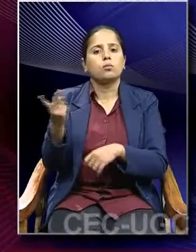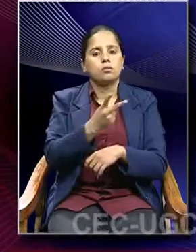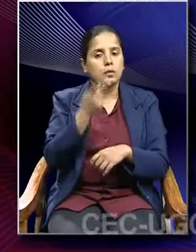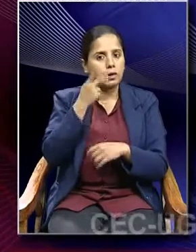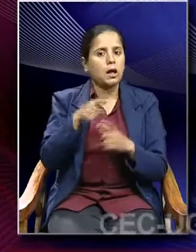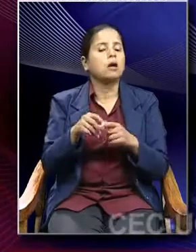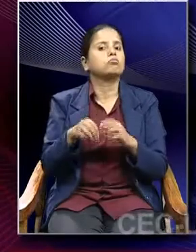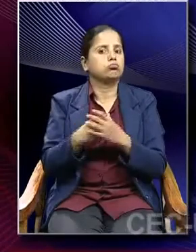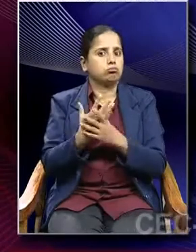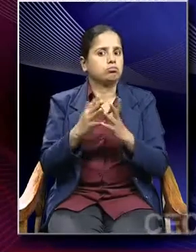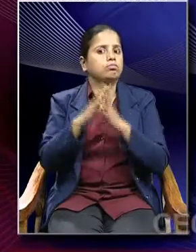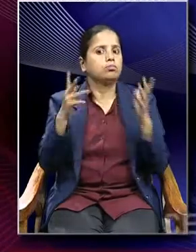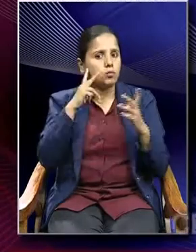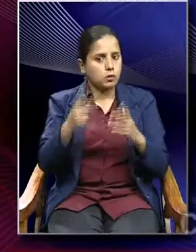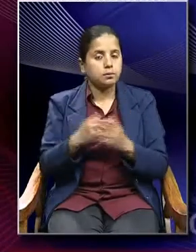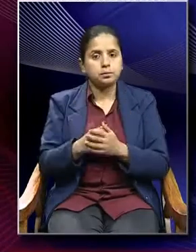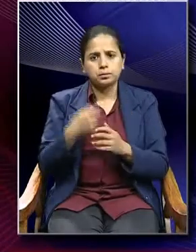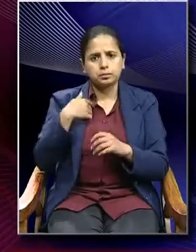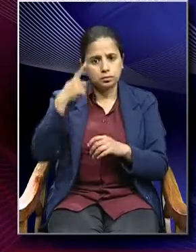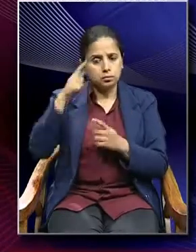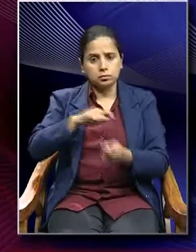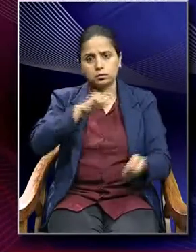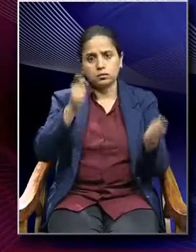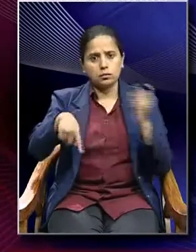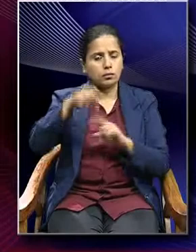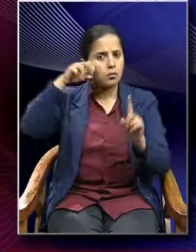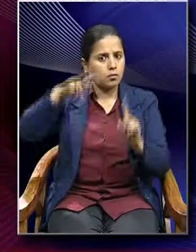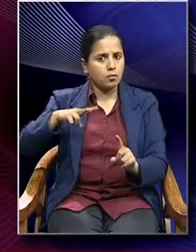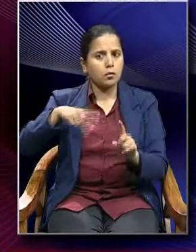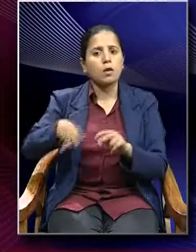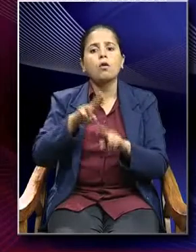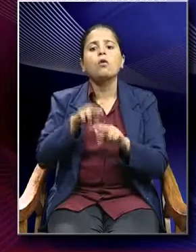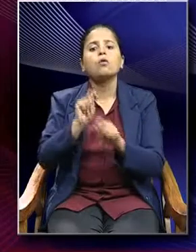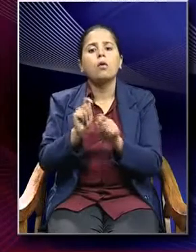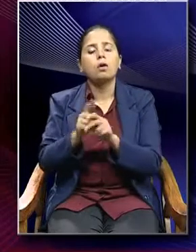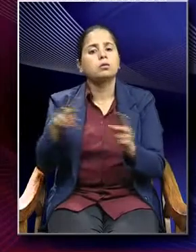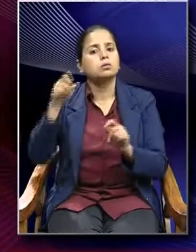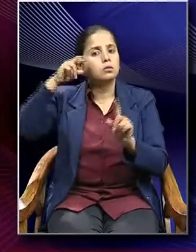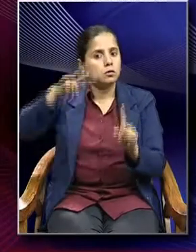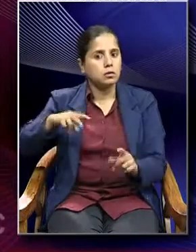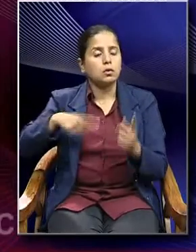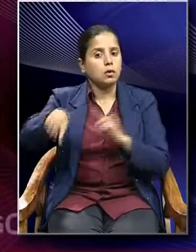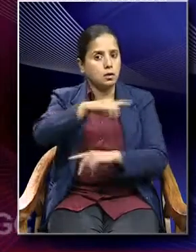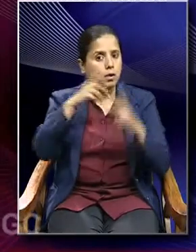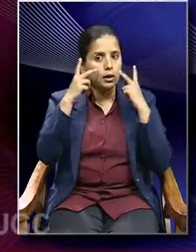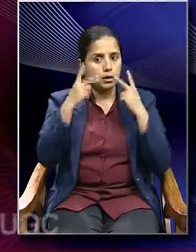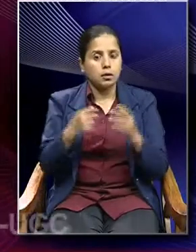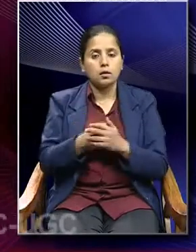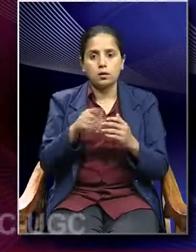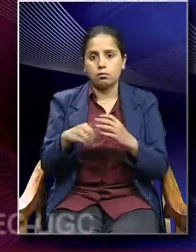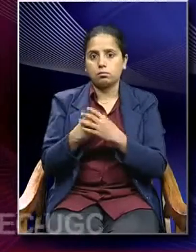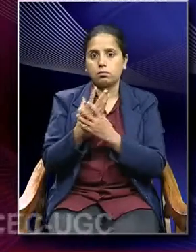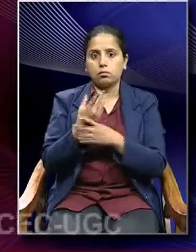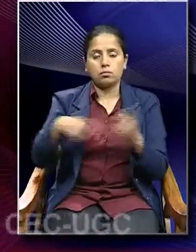evolutionary. So from evolutionary perspective, we had this functional perspective, that just as the